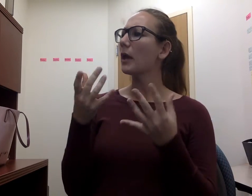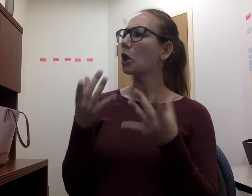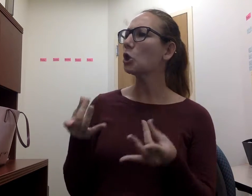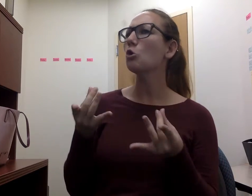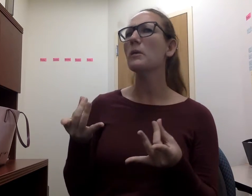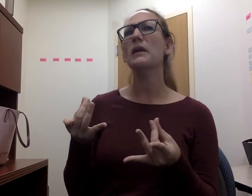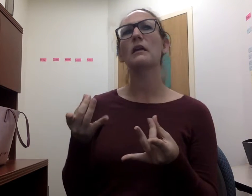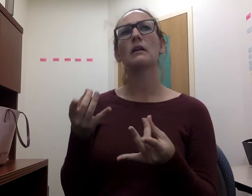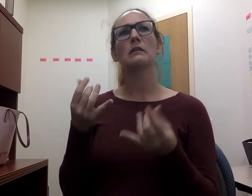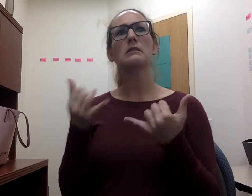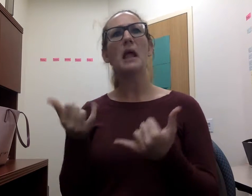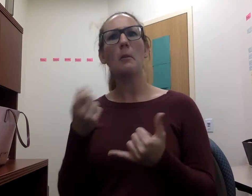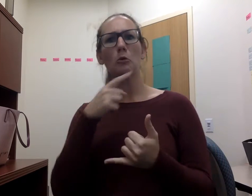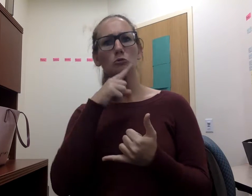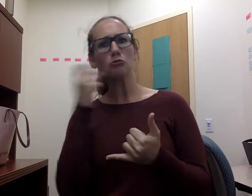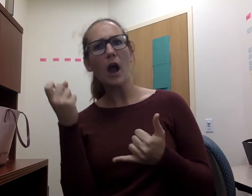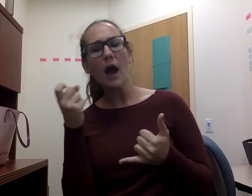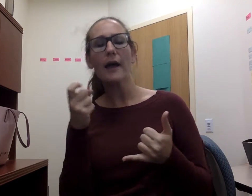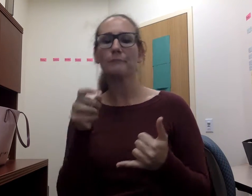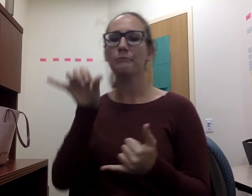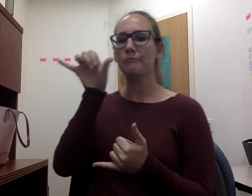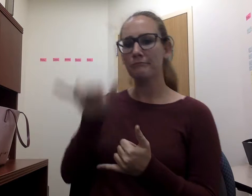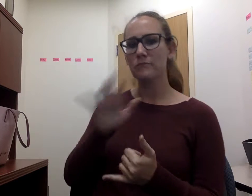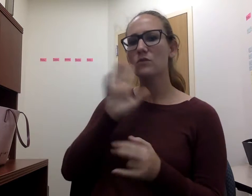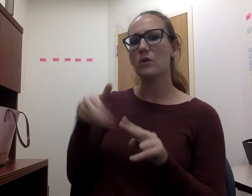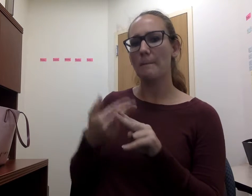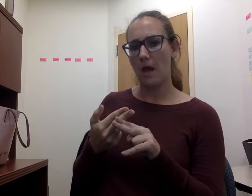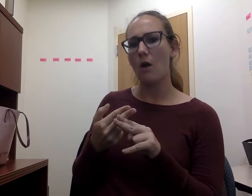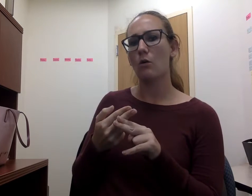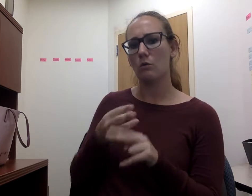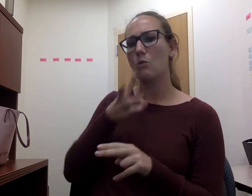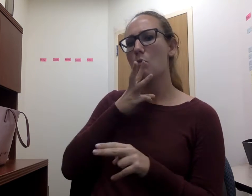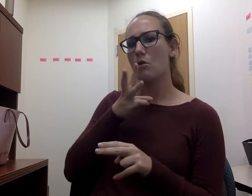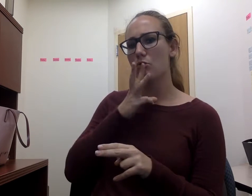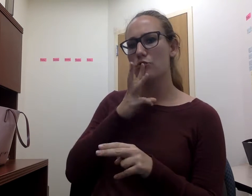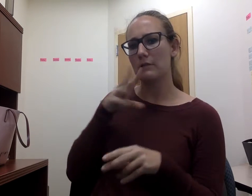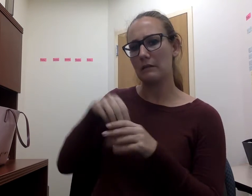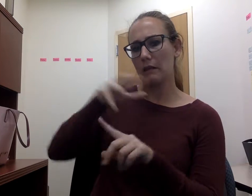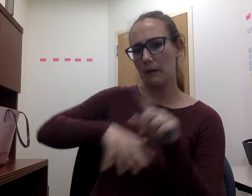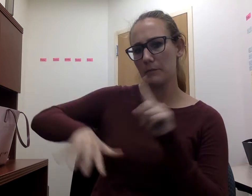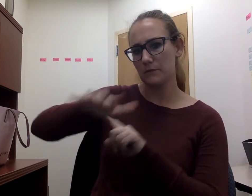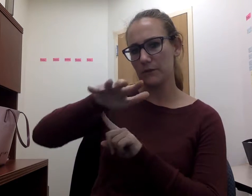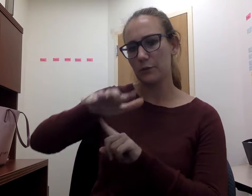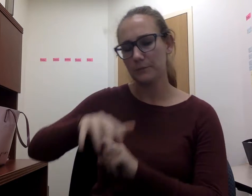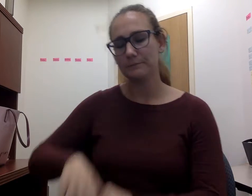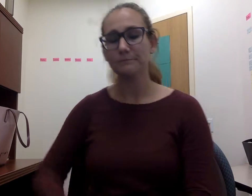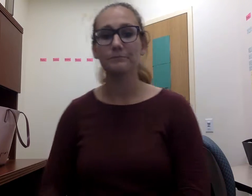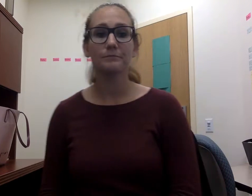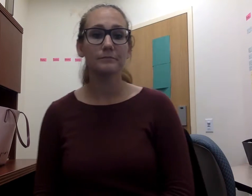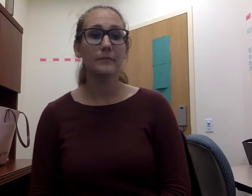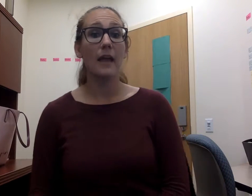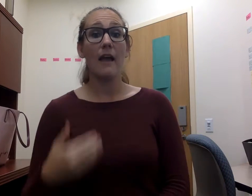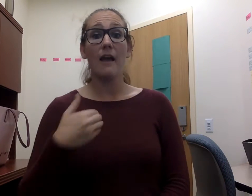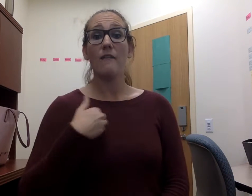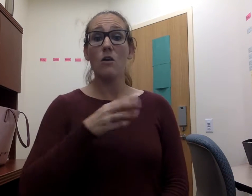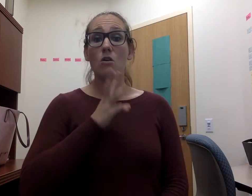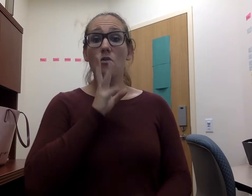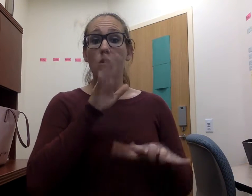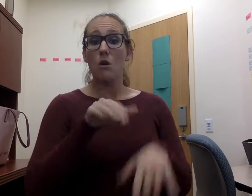of water in the ocean, 70% of all the water on Earth. In the ice sheets and glaciers, 2/3 of all the fresh water on